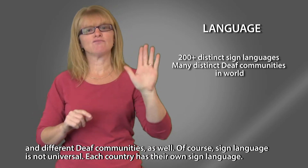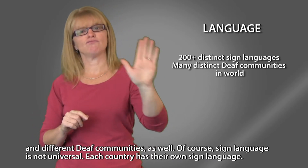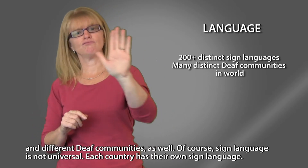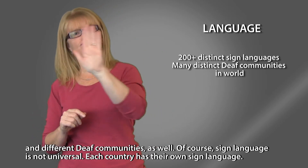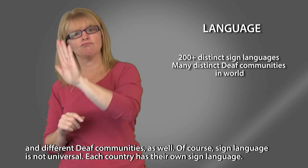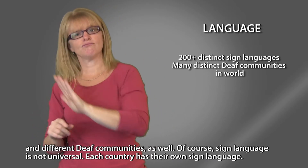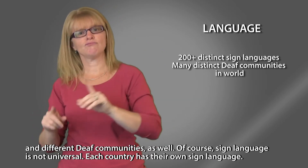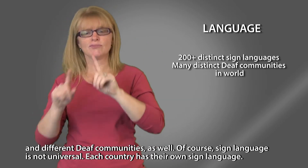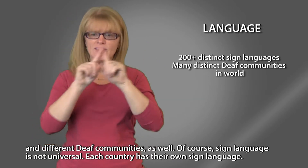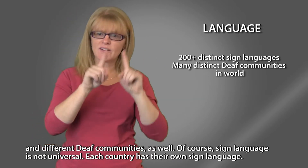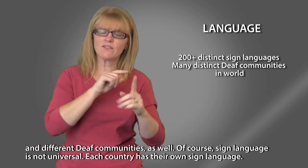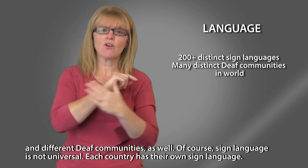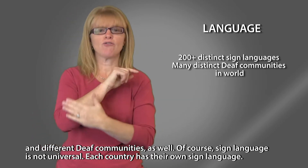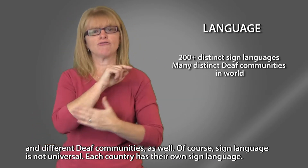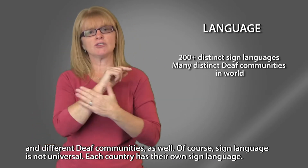Each country has their own sign language.